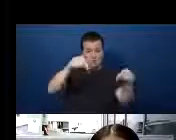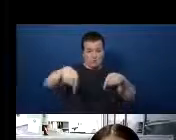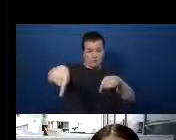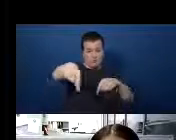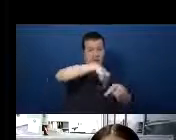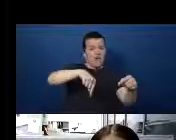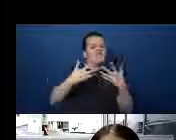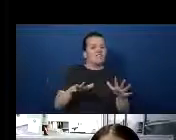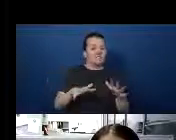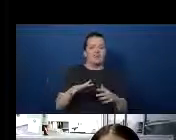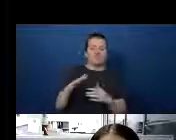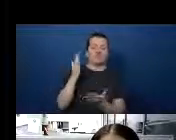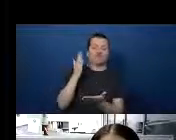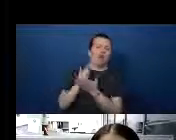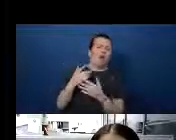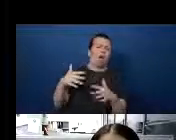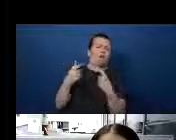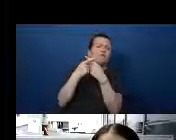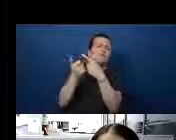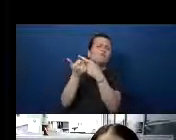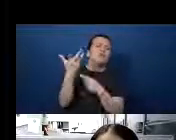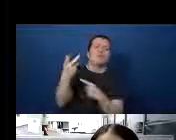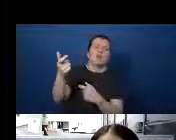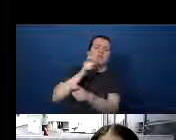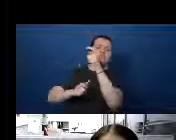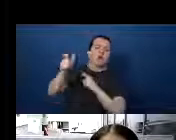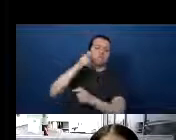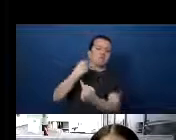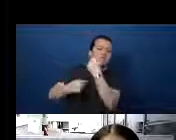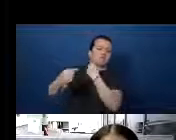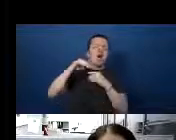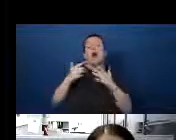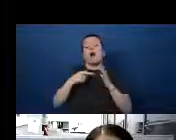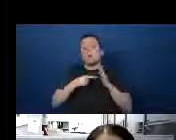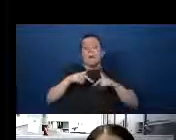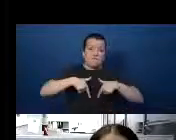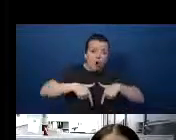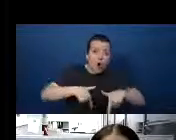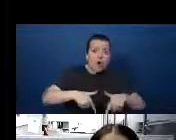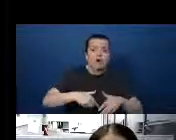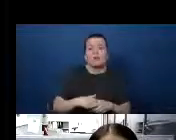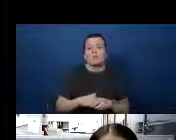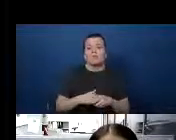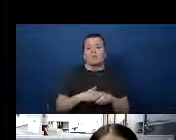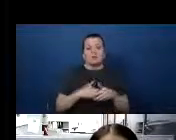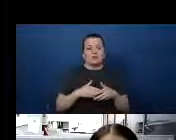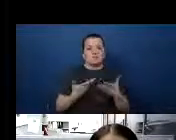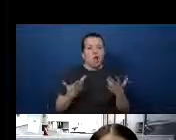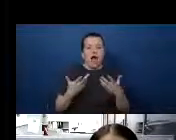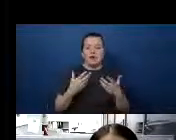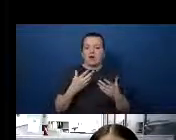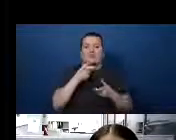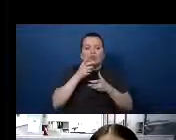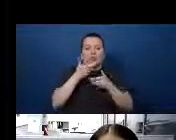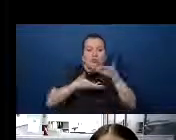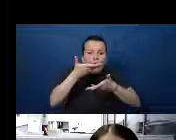their peers that devalue their impairments, the way they walk, sign, talk, learn, and even live.